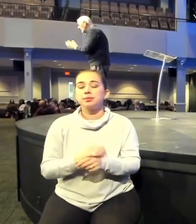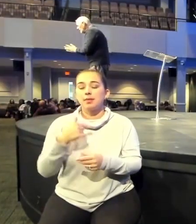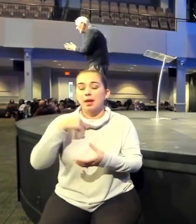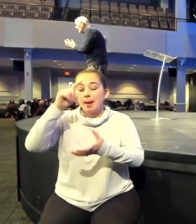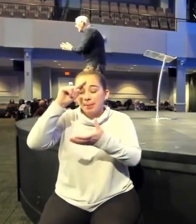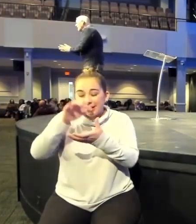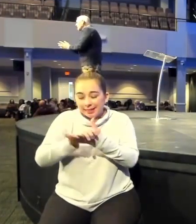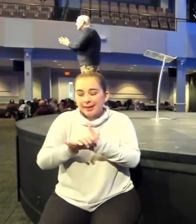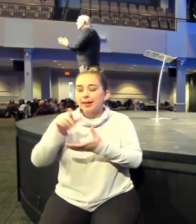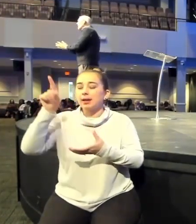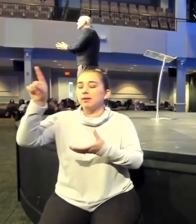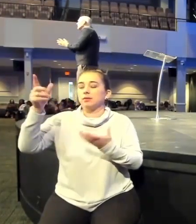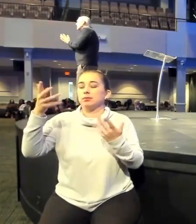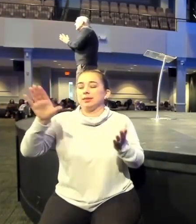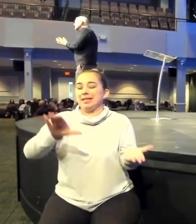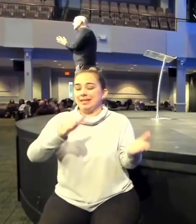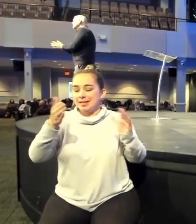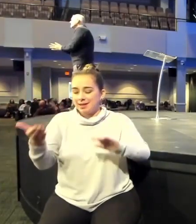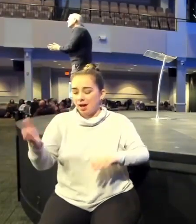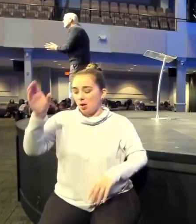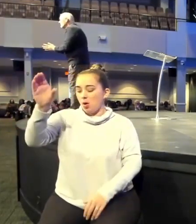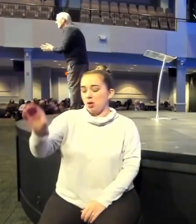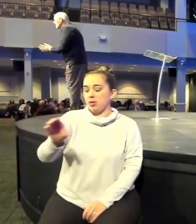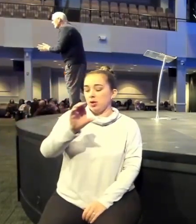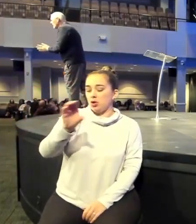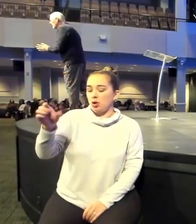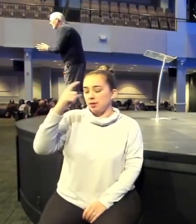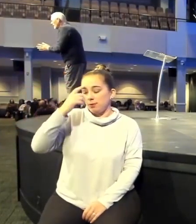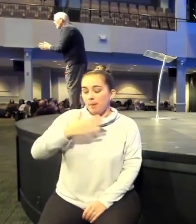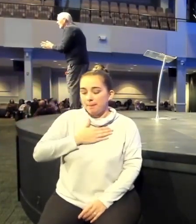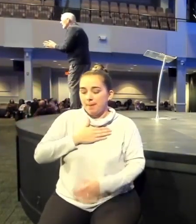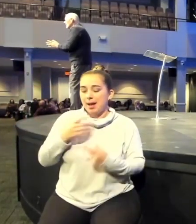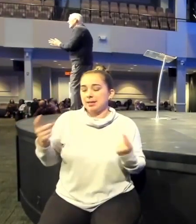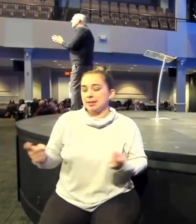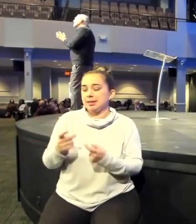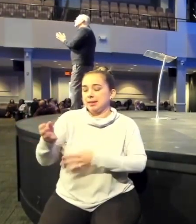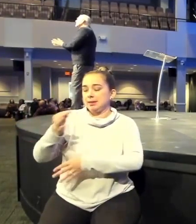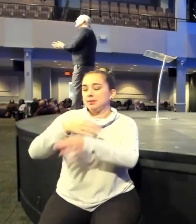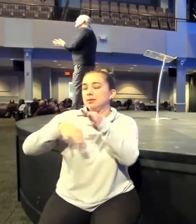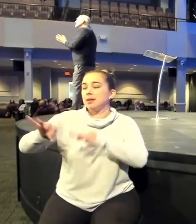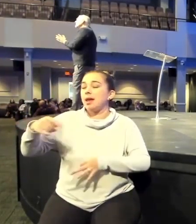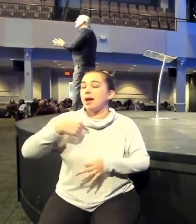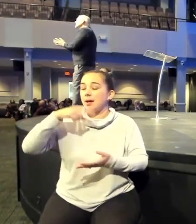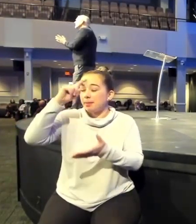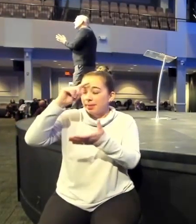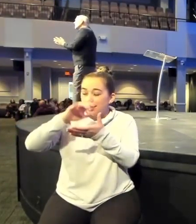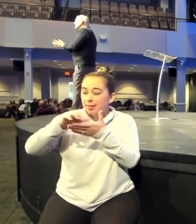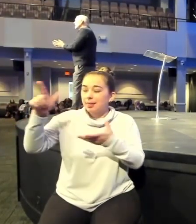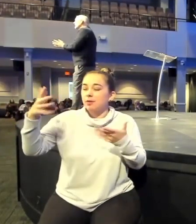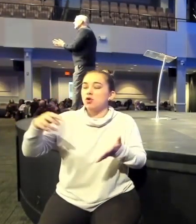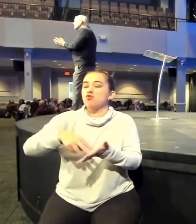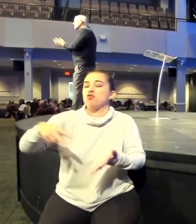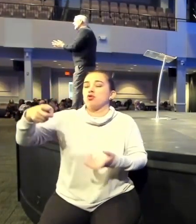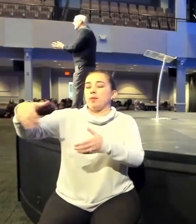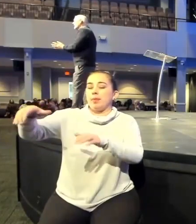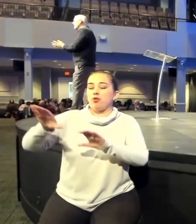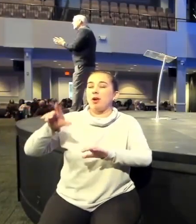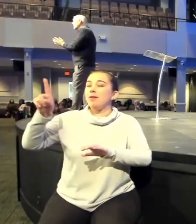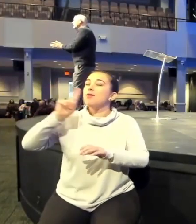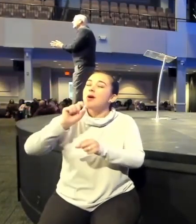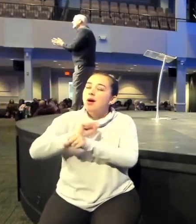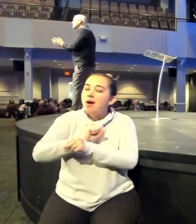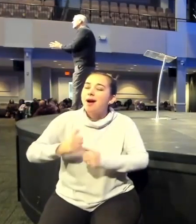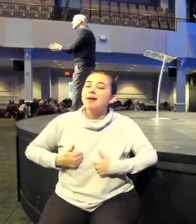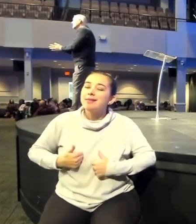I believe you died on the cross for my sins. And I believe that you rose from the grave, that you're alive.